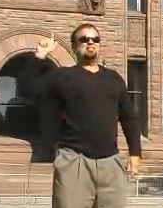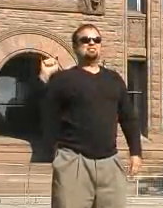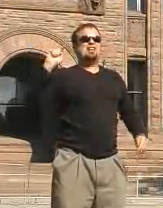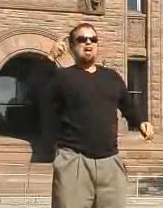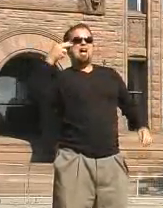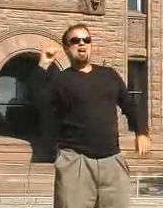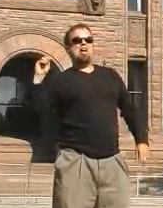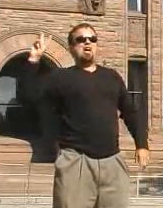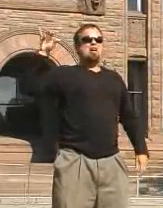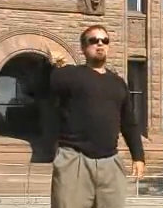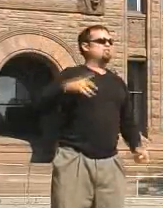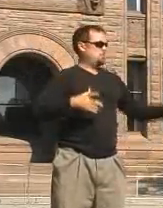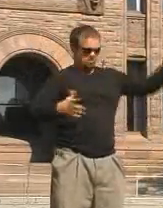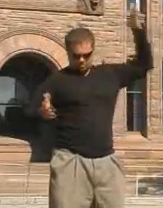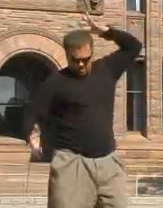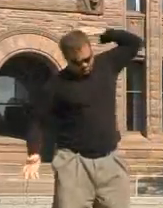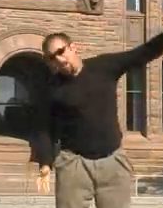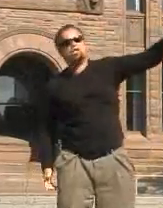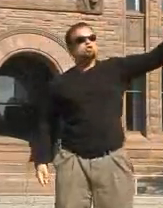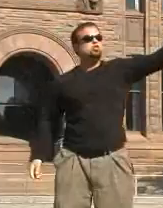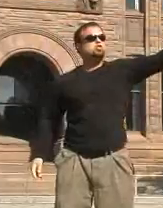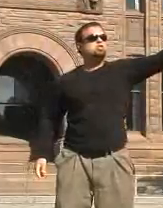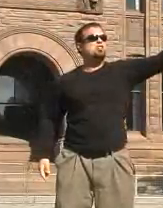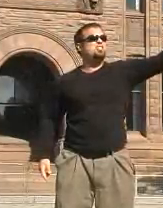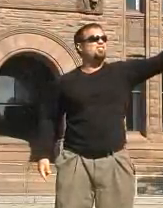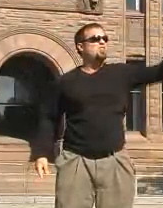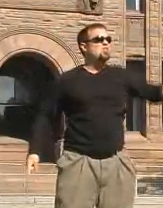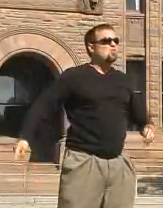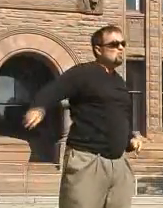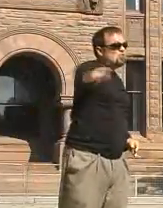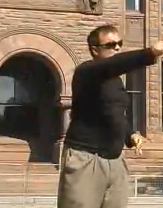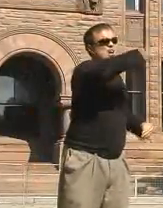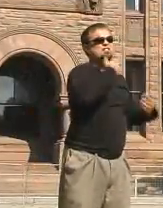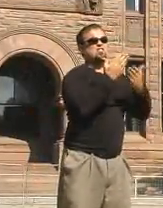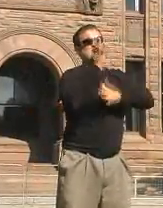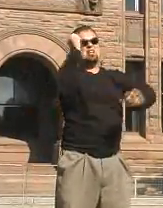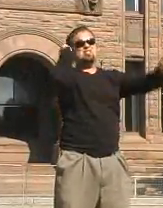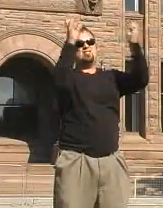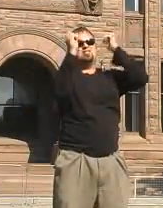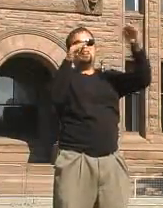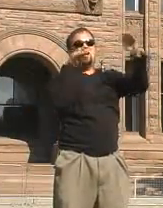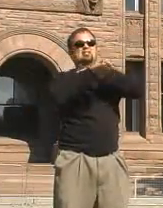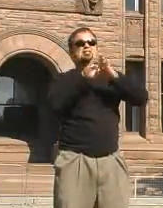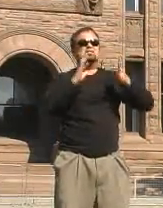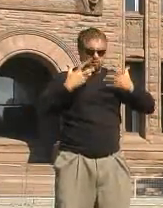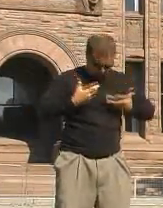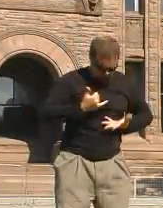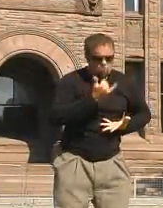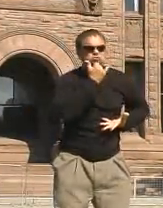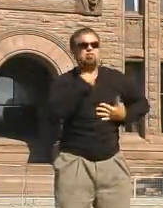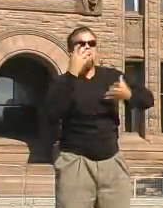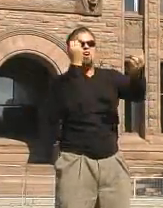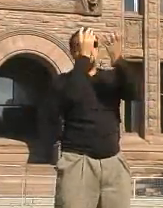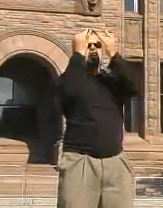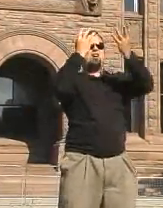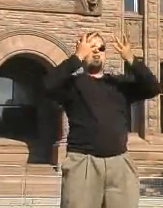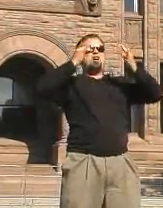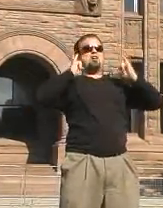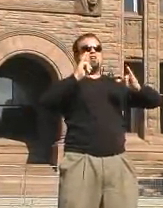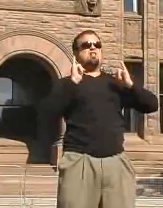skills. Somebody that can say, hi, I am Pat, and fingerspell, how are you? That's not interpreting. Everyone has access to should